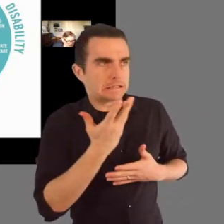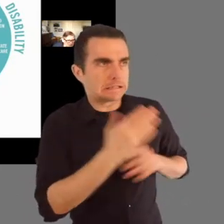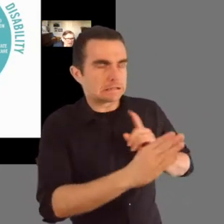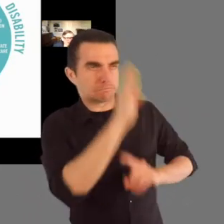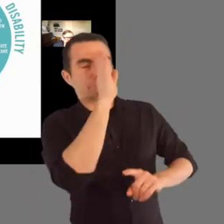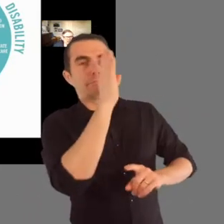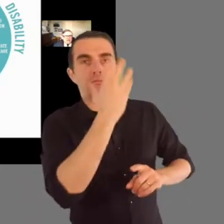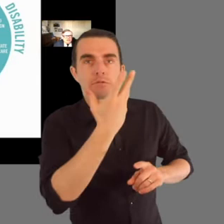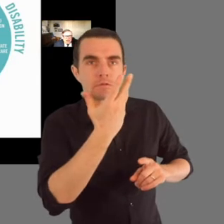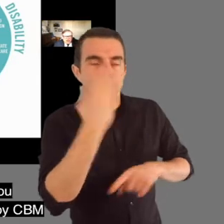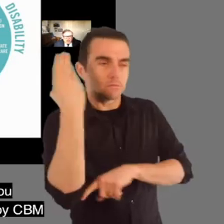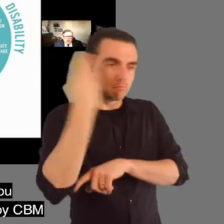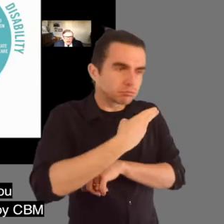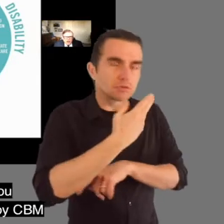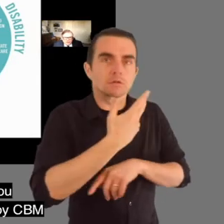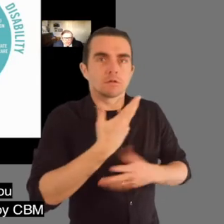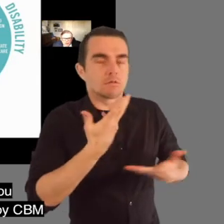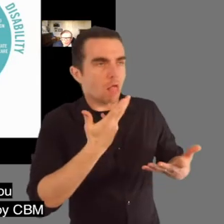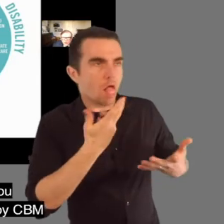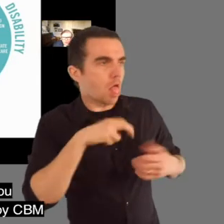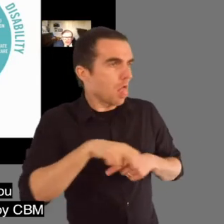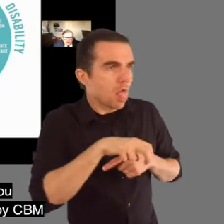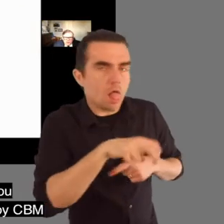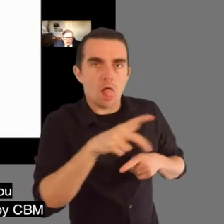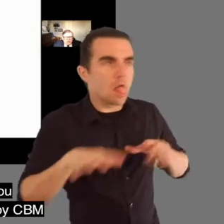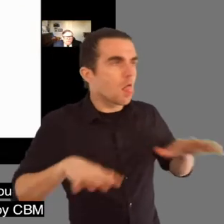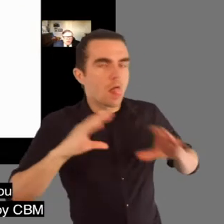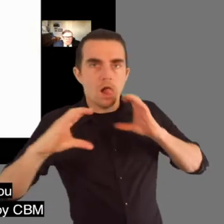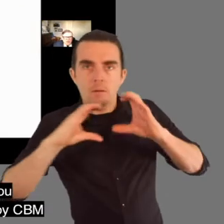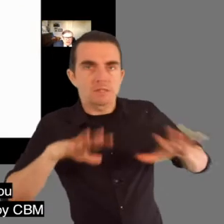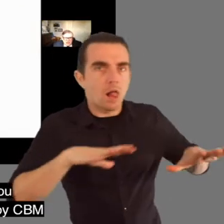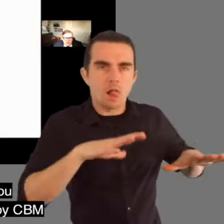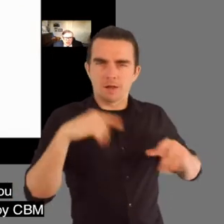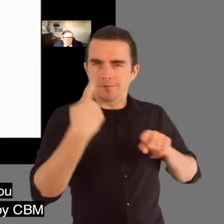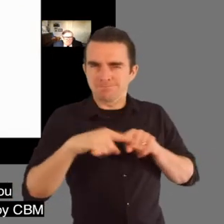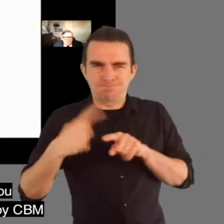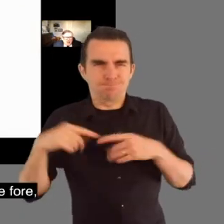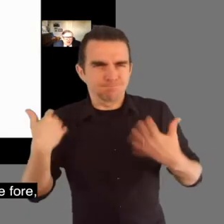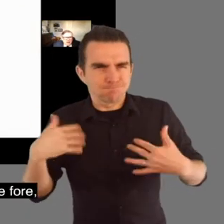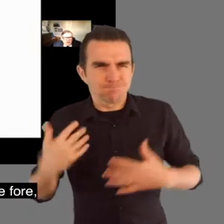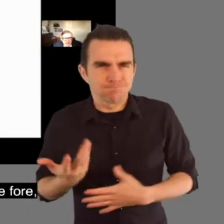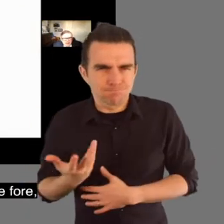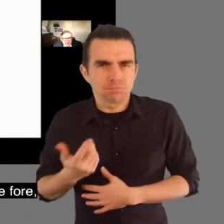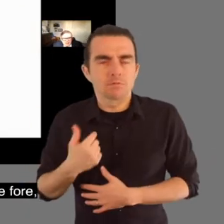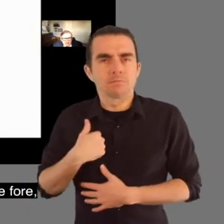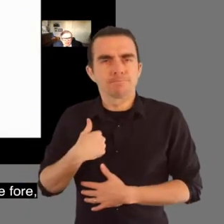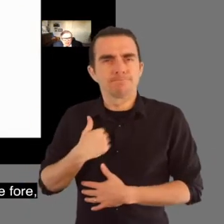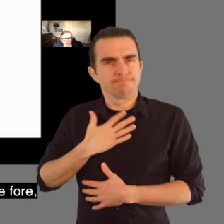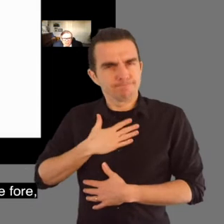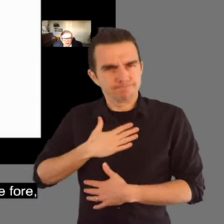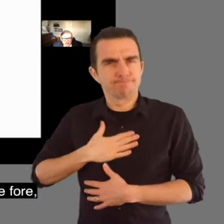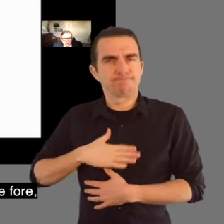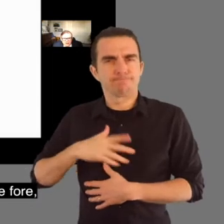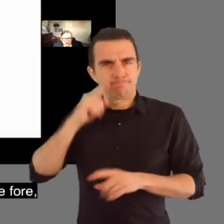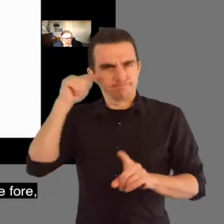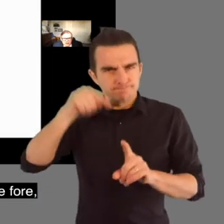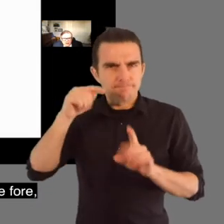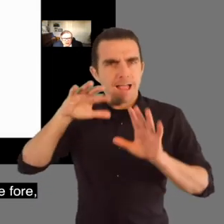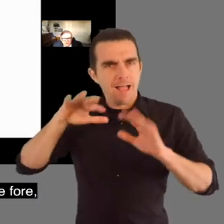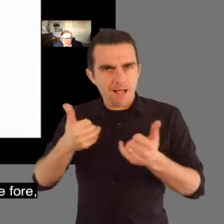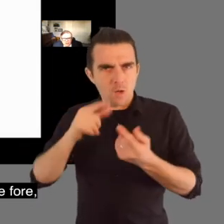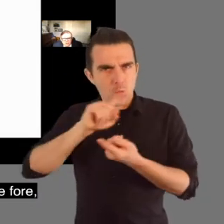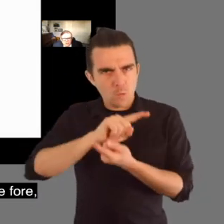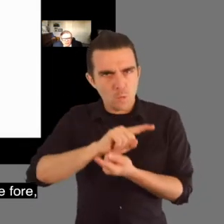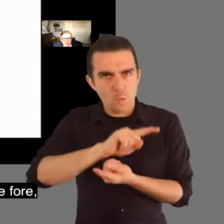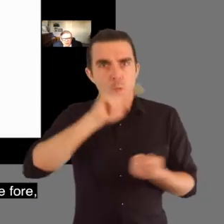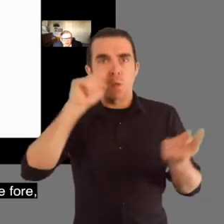process. Now, I'm going to show you a film on this, which was made by CBM, and I think really brings it to